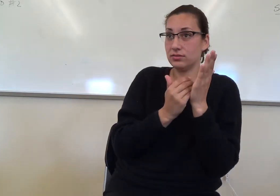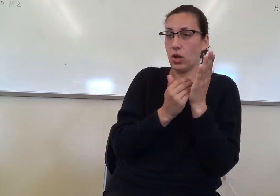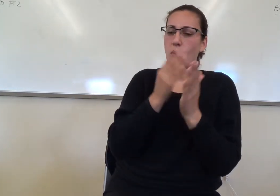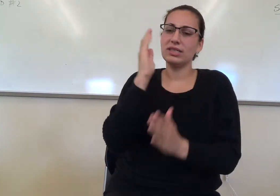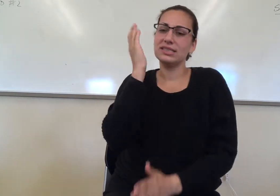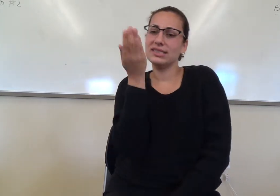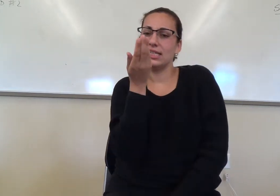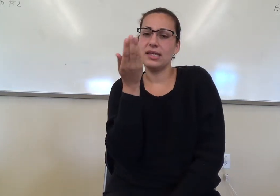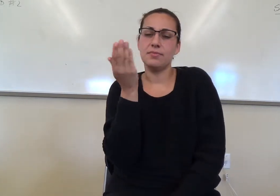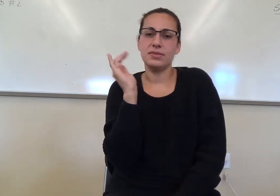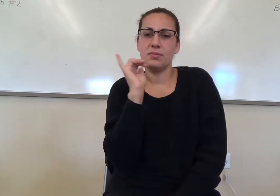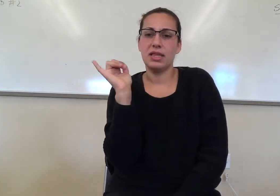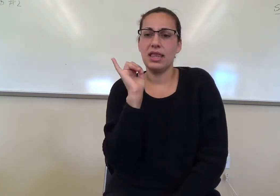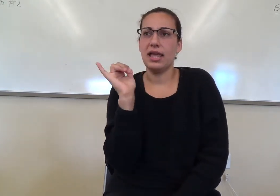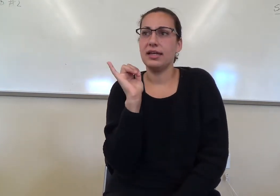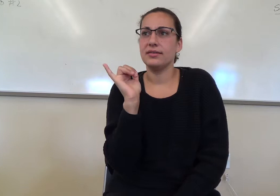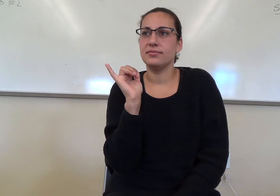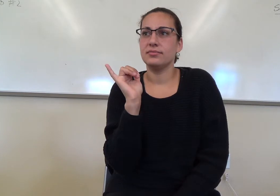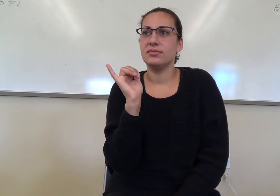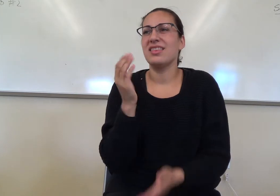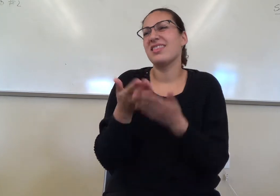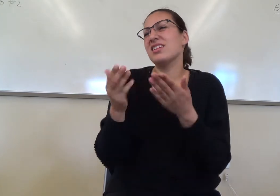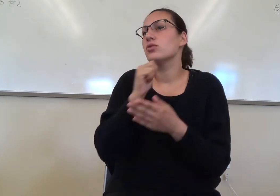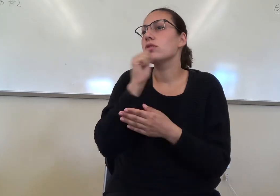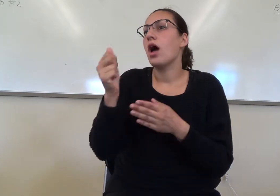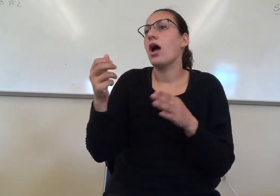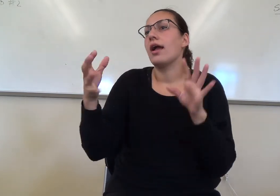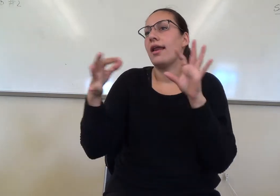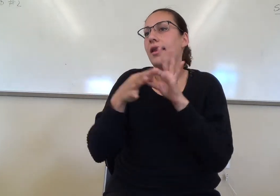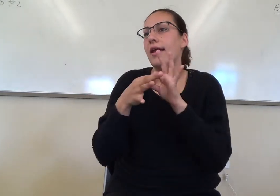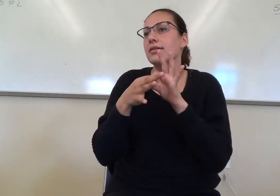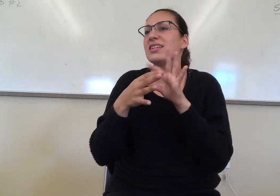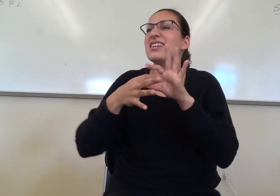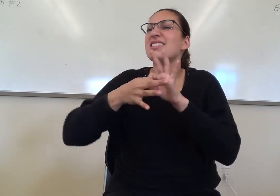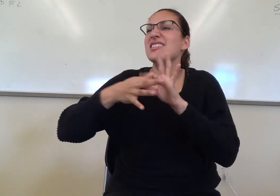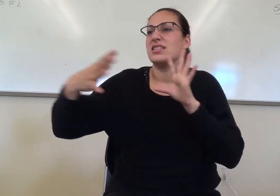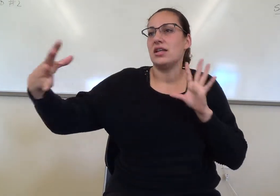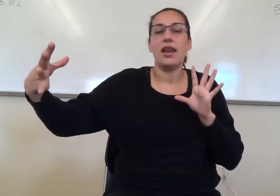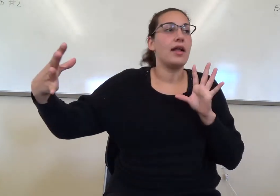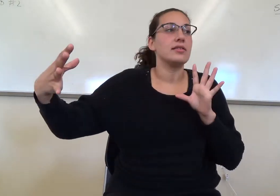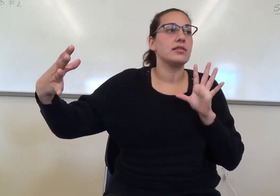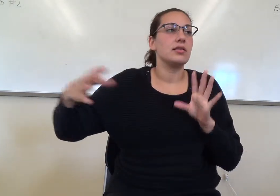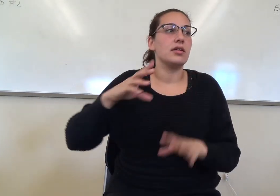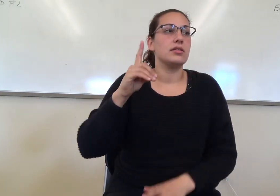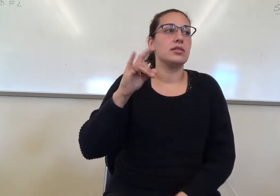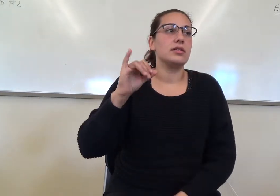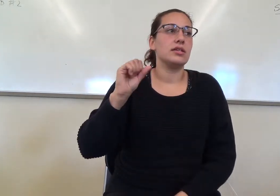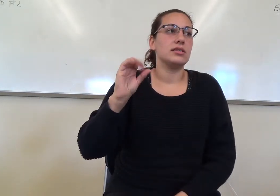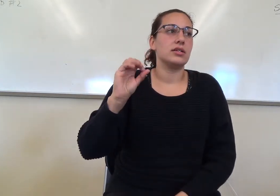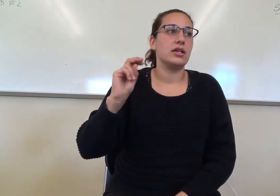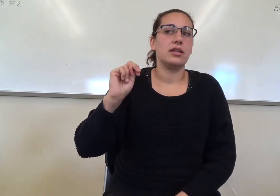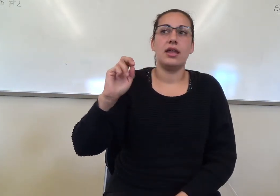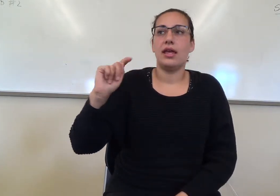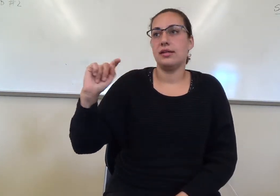be disconnected things, just a bunch of words. This is a list of